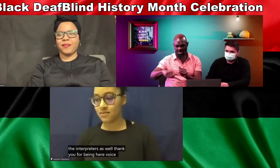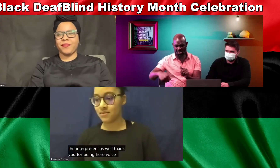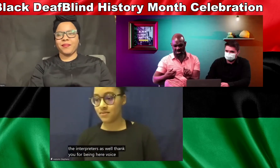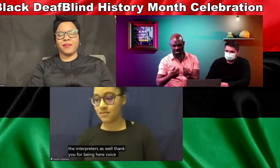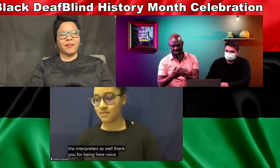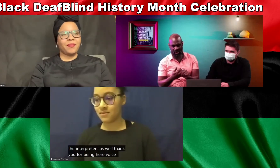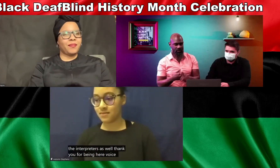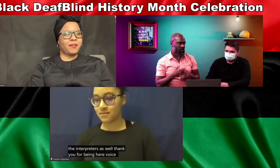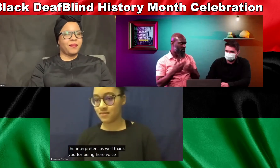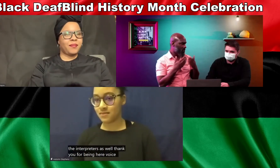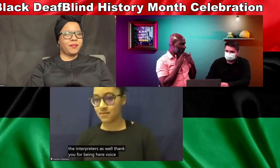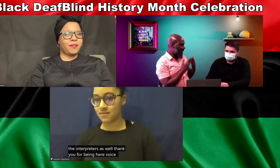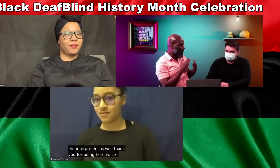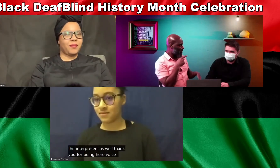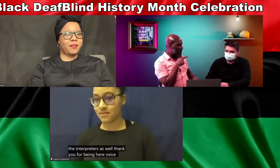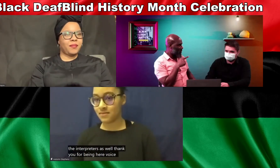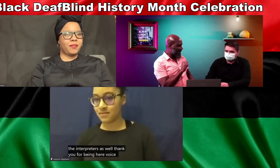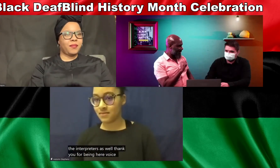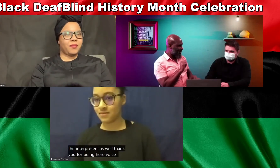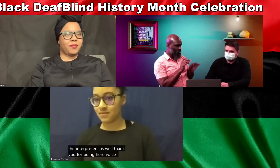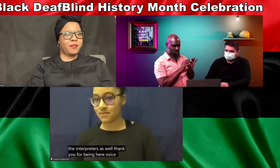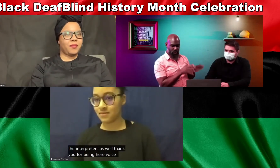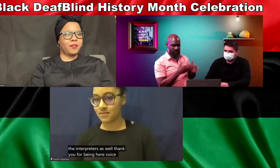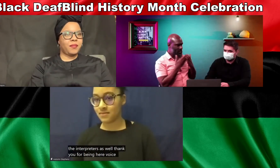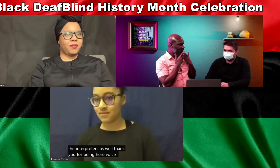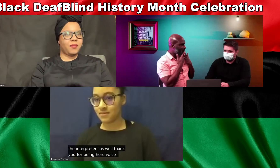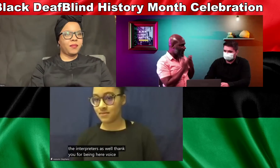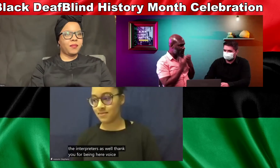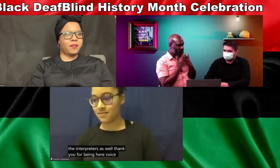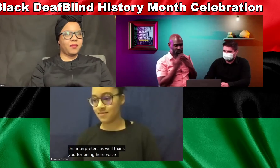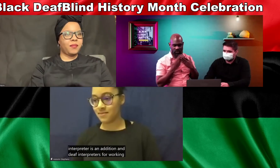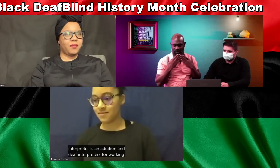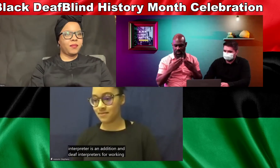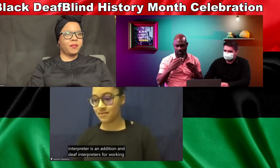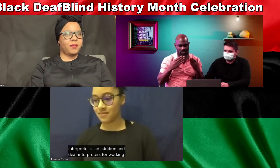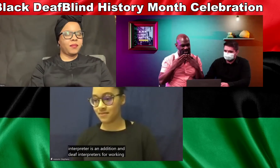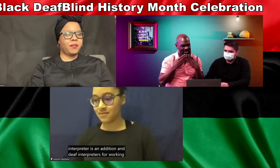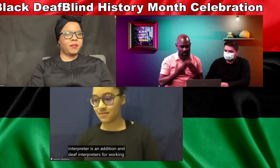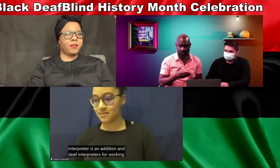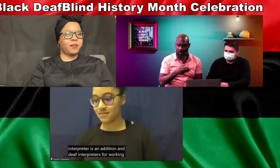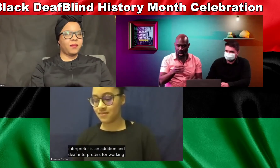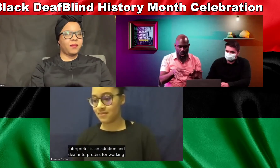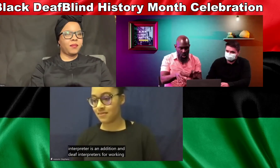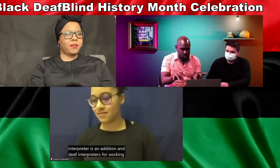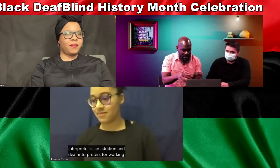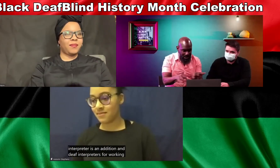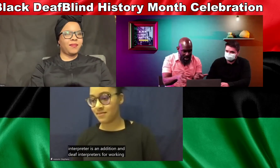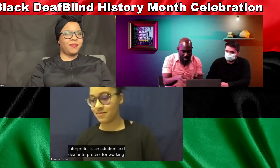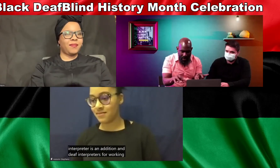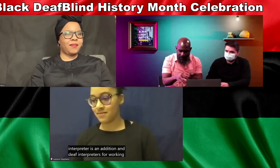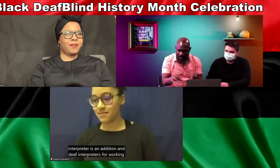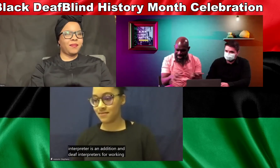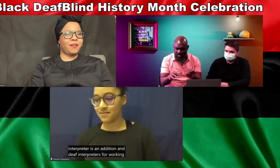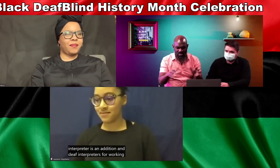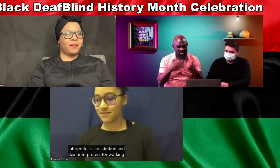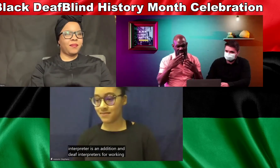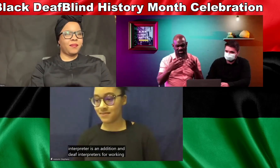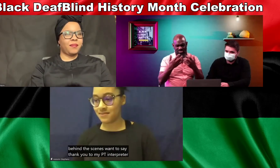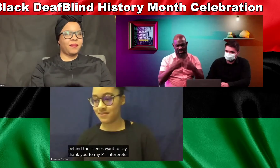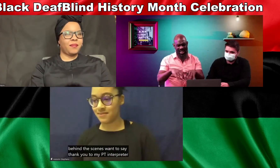deaf interpreters for working behind the scenes. I want to say thank you to my PT interpreters that are here with me as